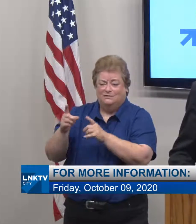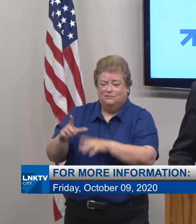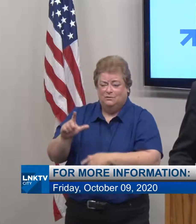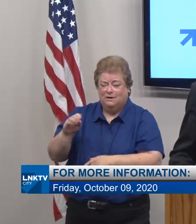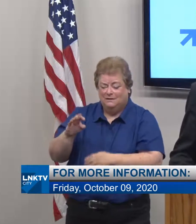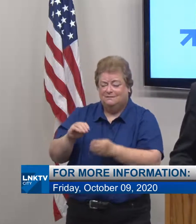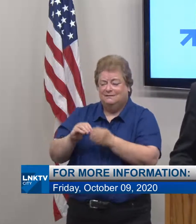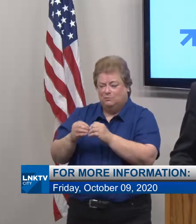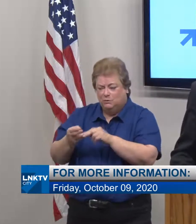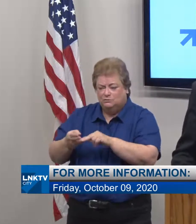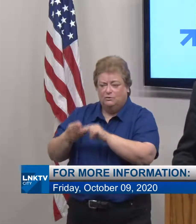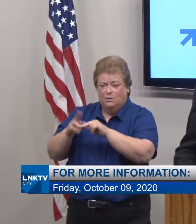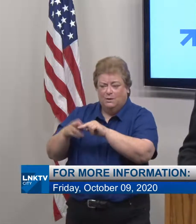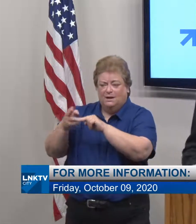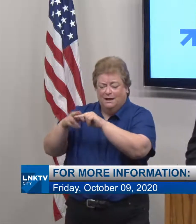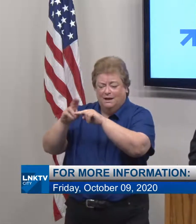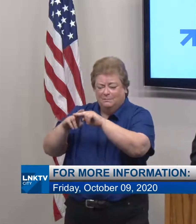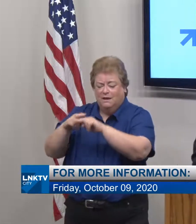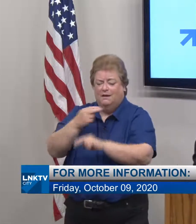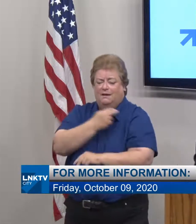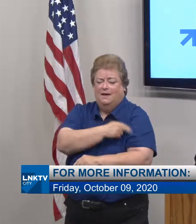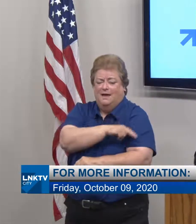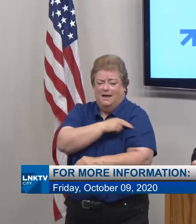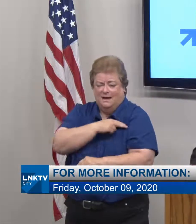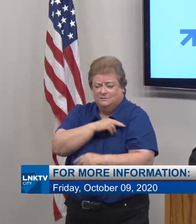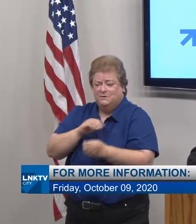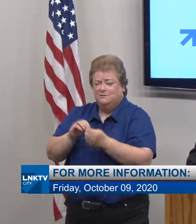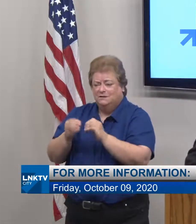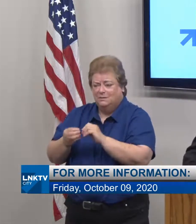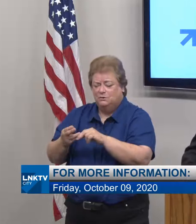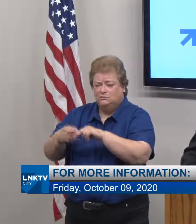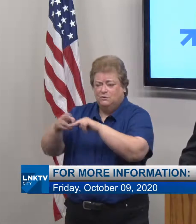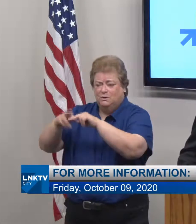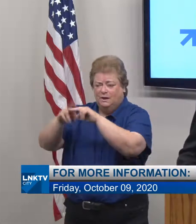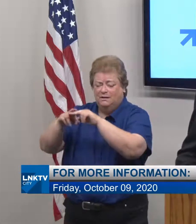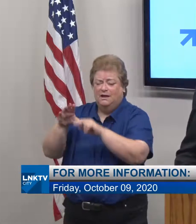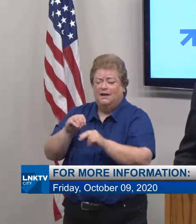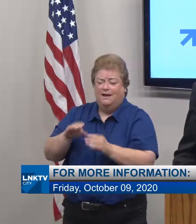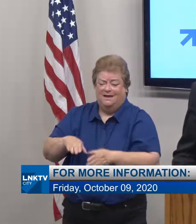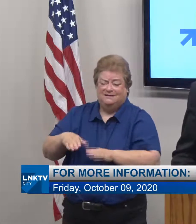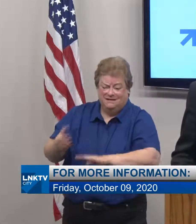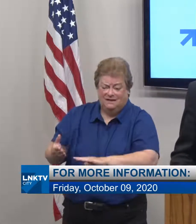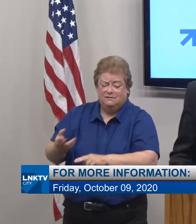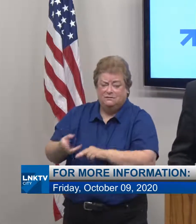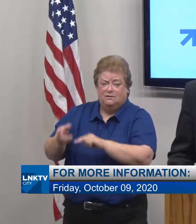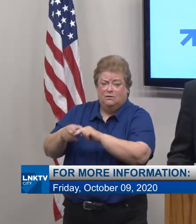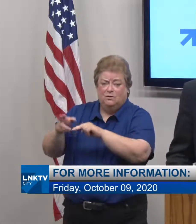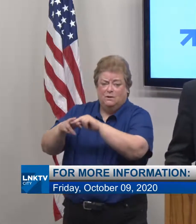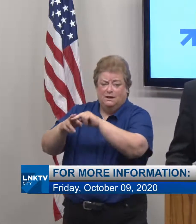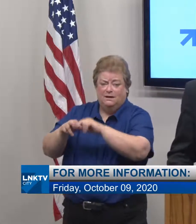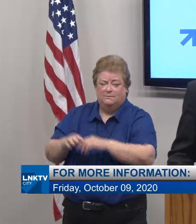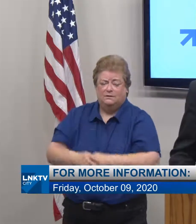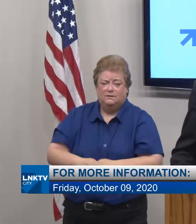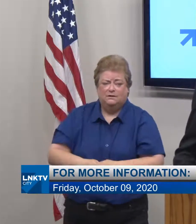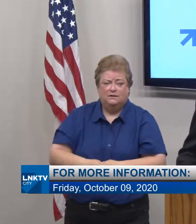going up, hospitalization rates are going up, and sadly, fatalities have increased as well. And so in light of that, and